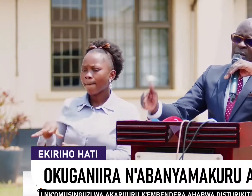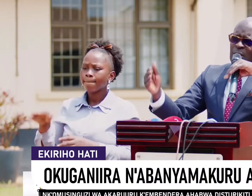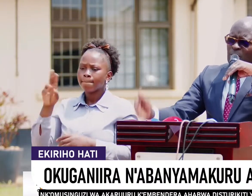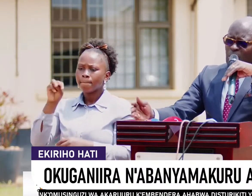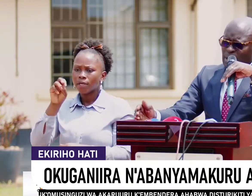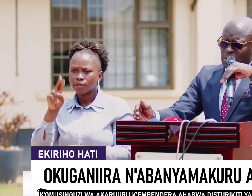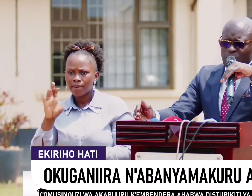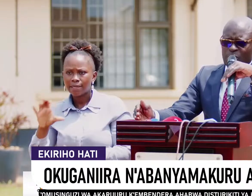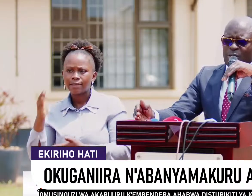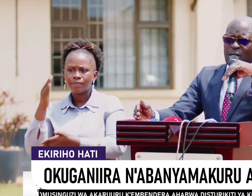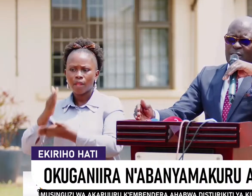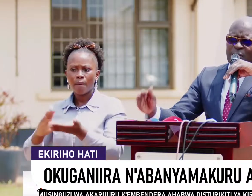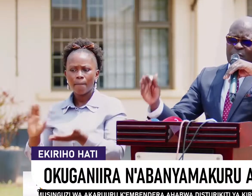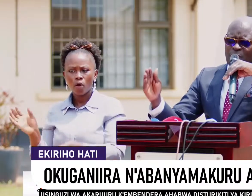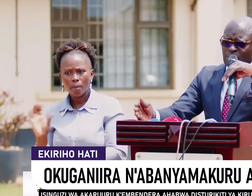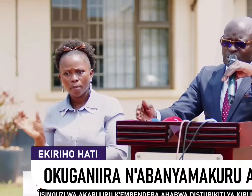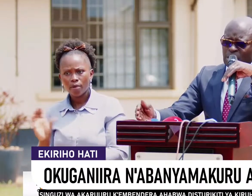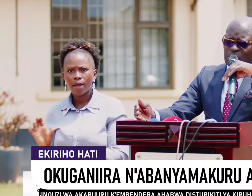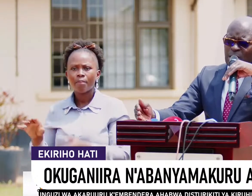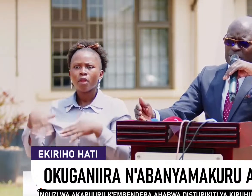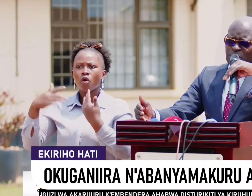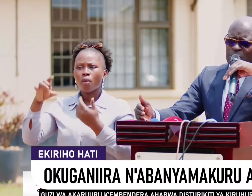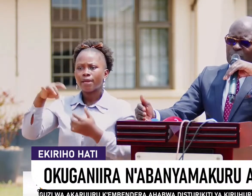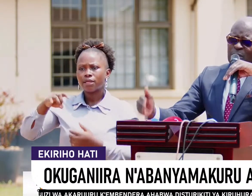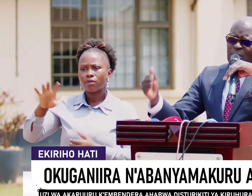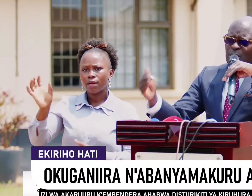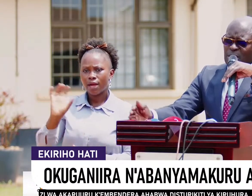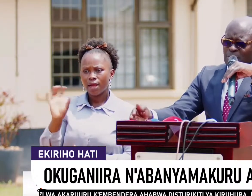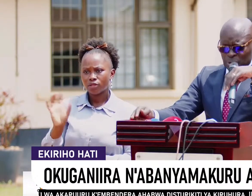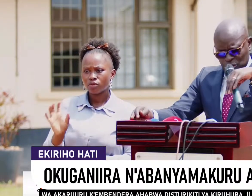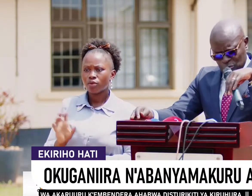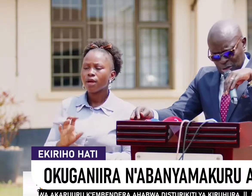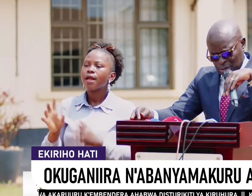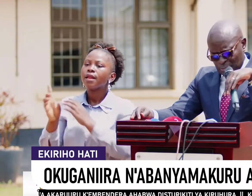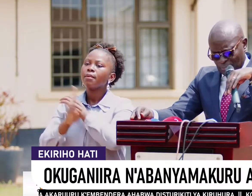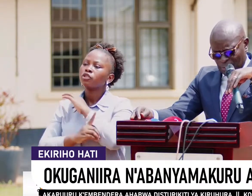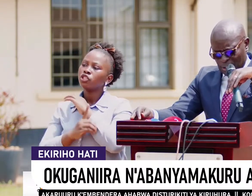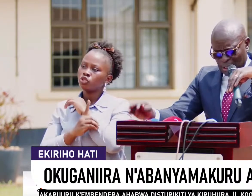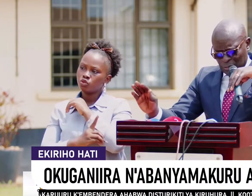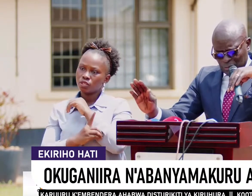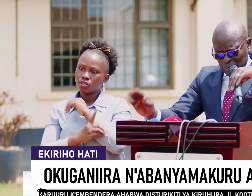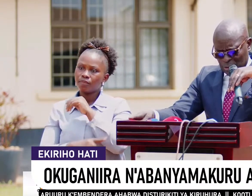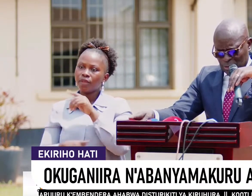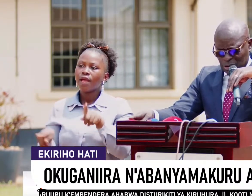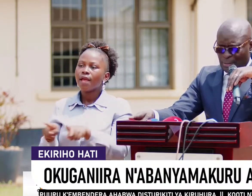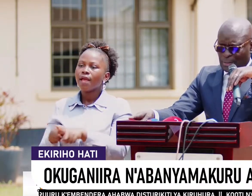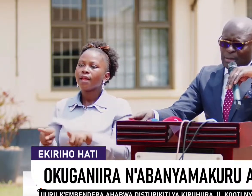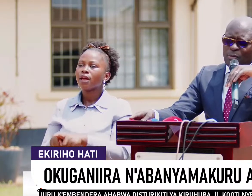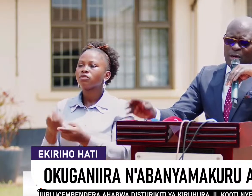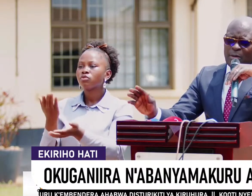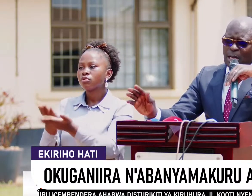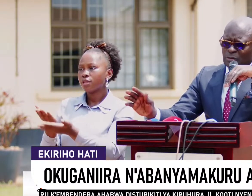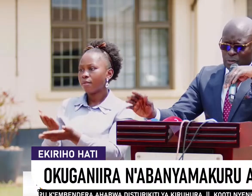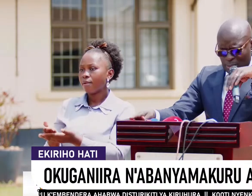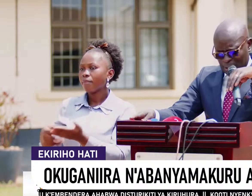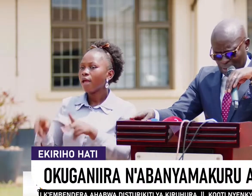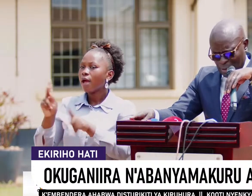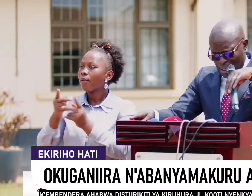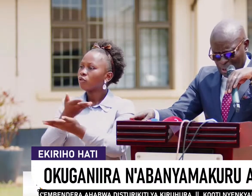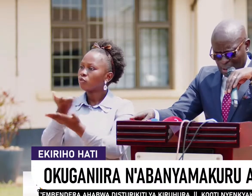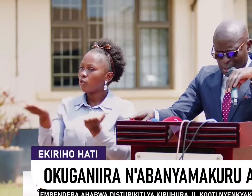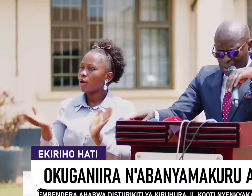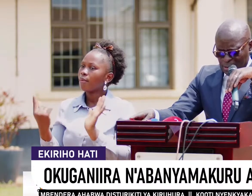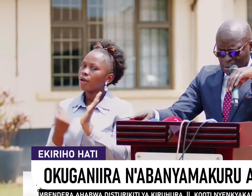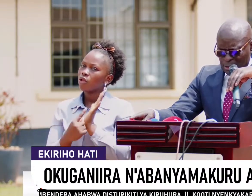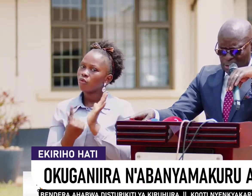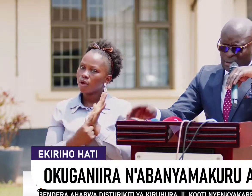bw'emuluka, bw'amagombolola oba mu town council ne mu district. Era tusaba abantu bonna